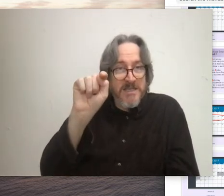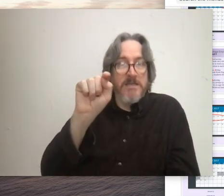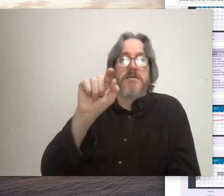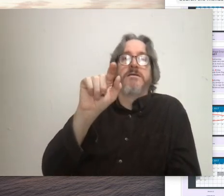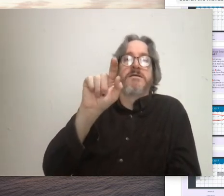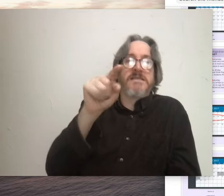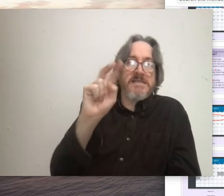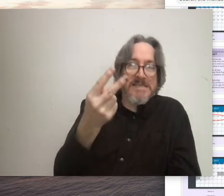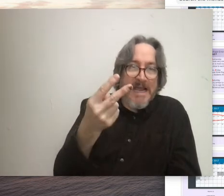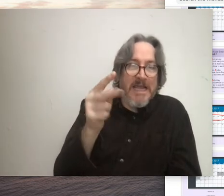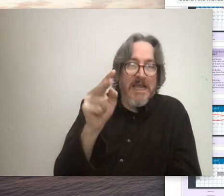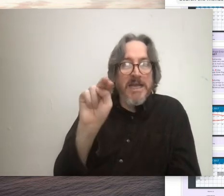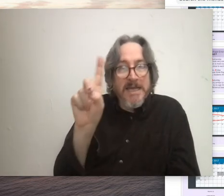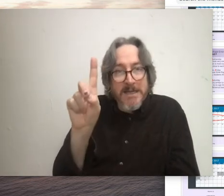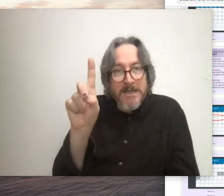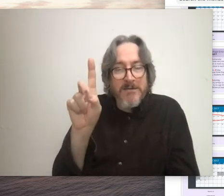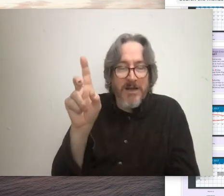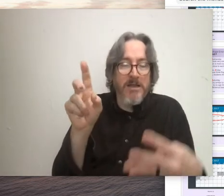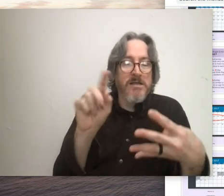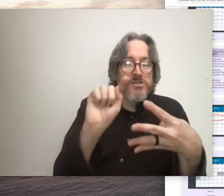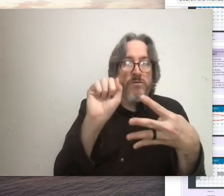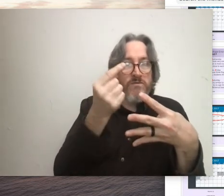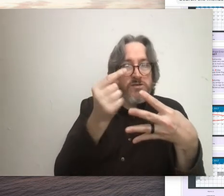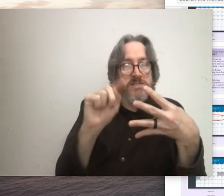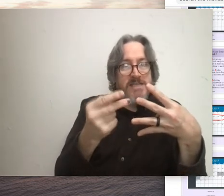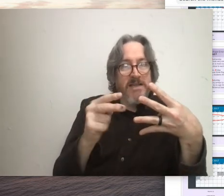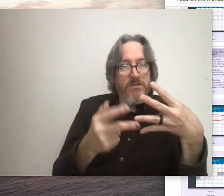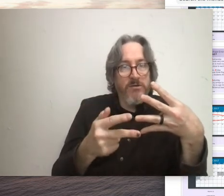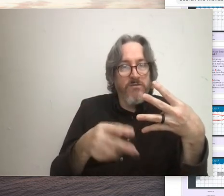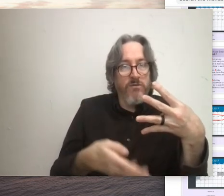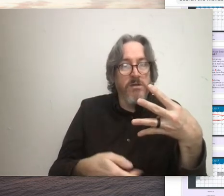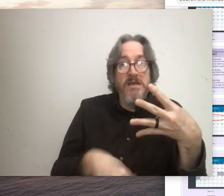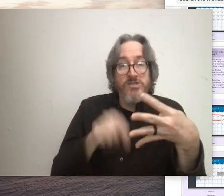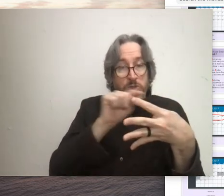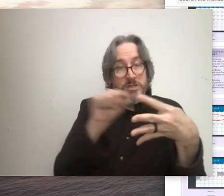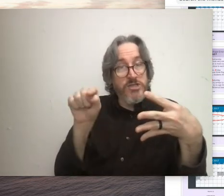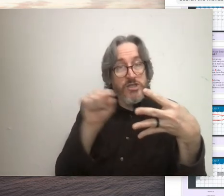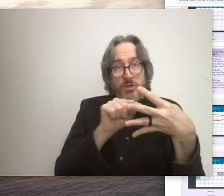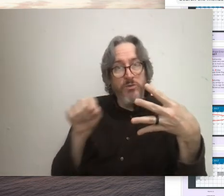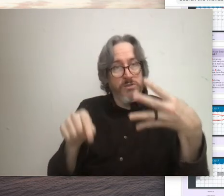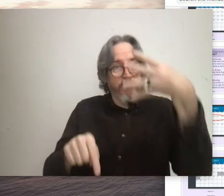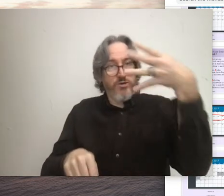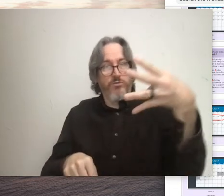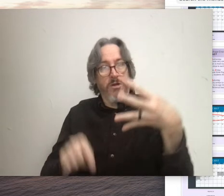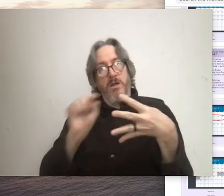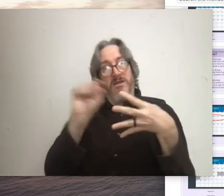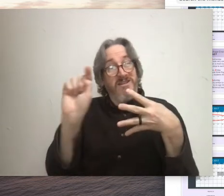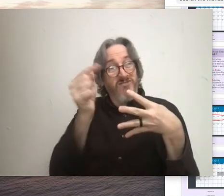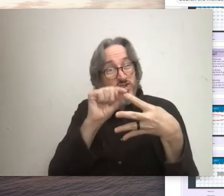SD, second, right? So first, second, third, fourth. So you can just use,